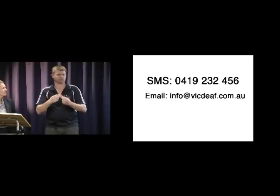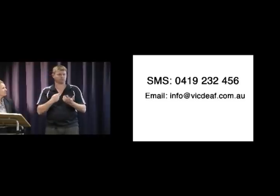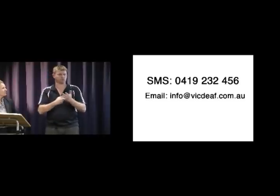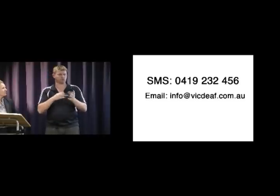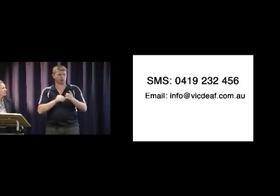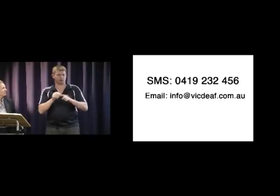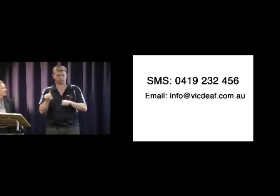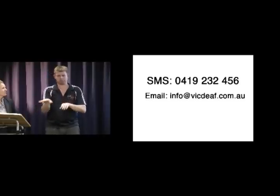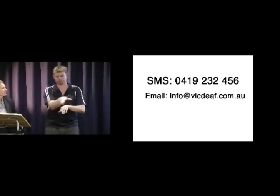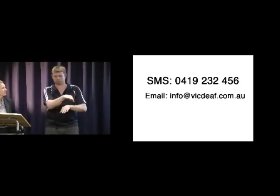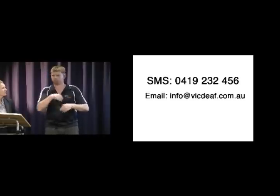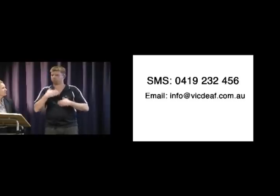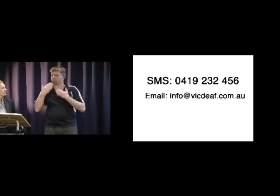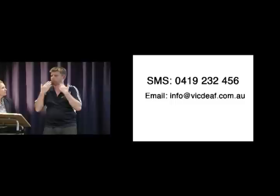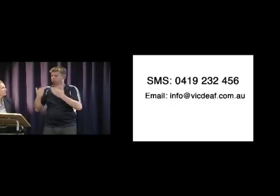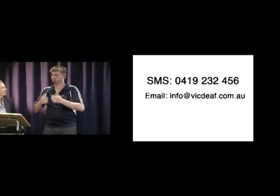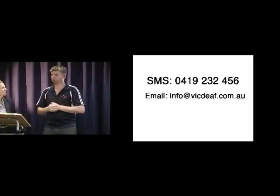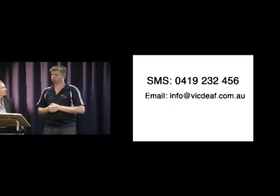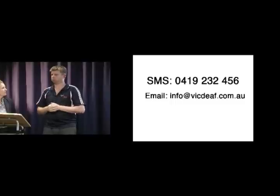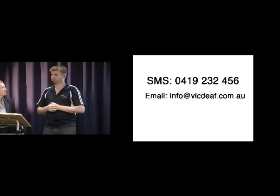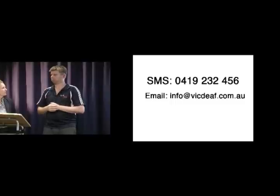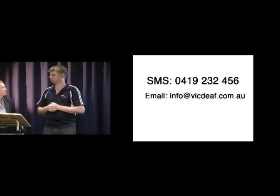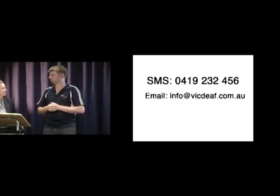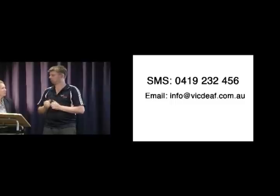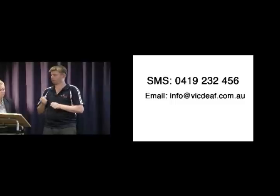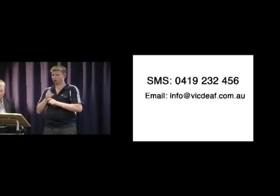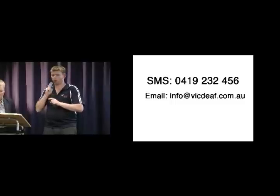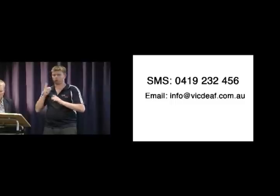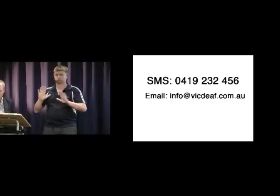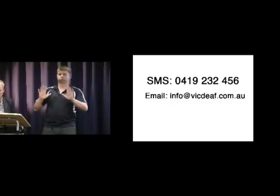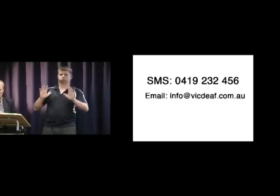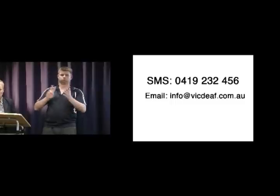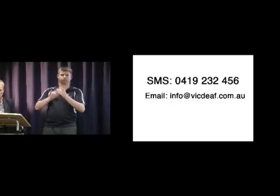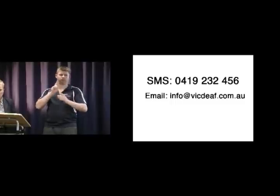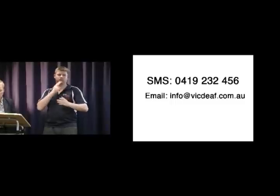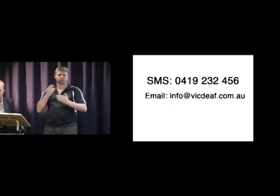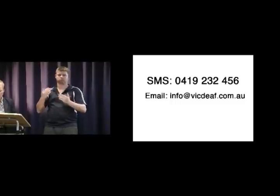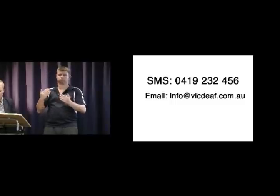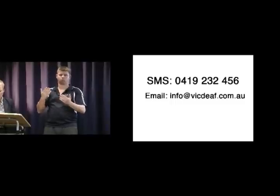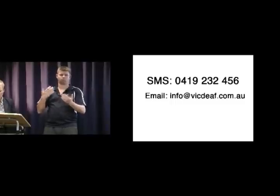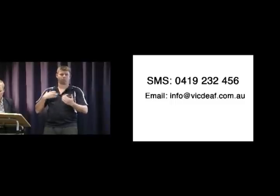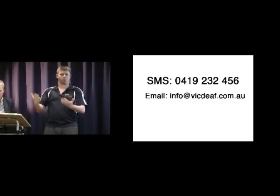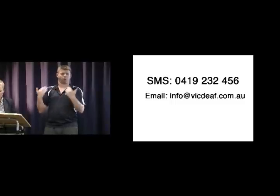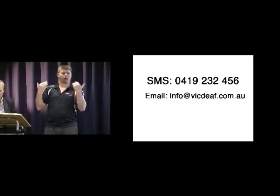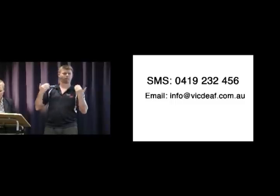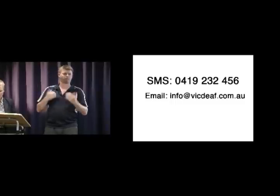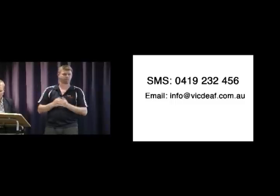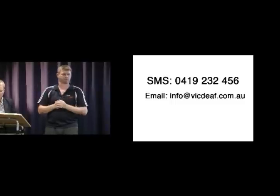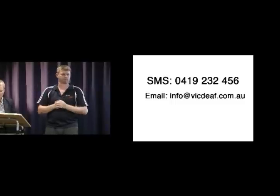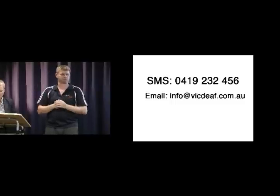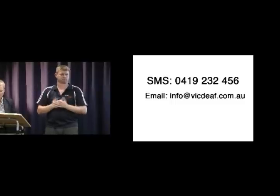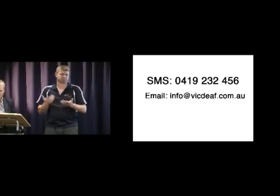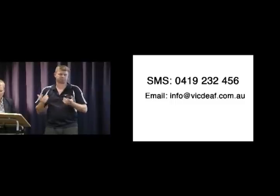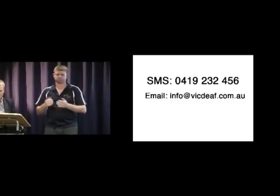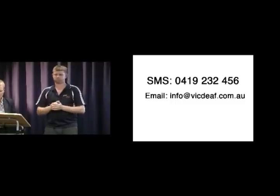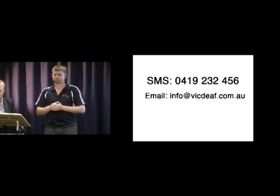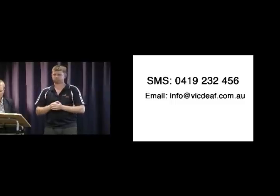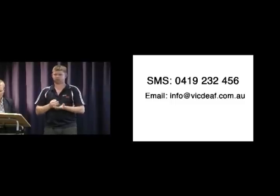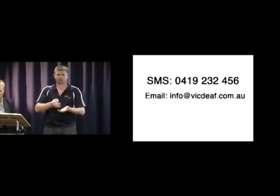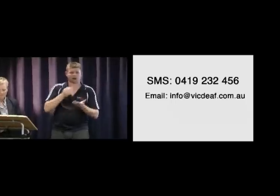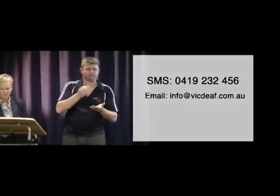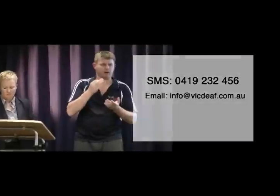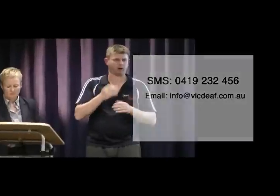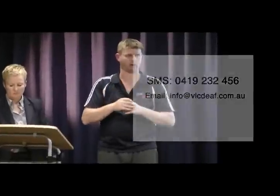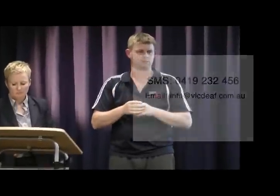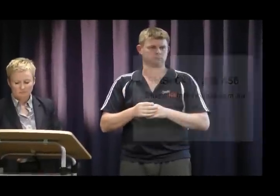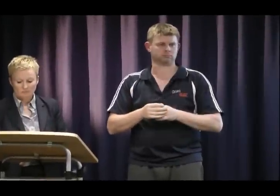And the ramp is as such, the way the wheelchair ramp works isn't very good. I think we need to make sure the environment